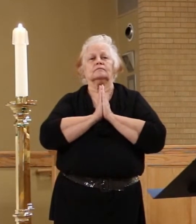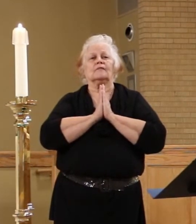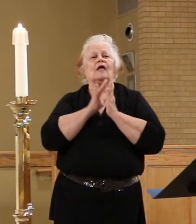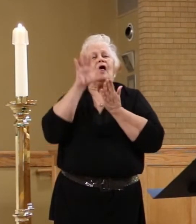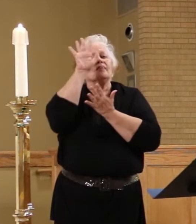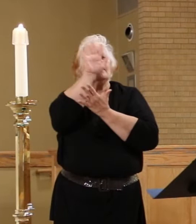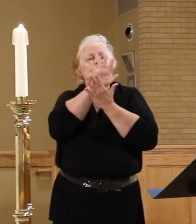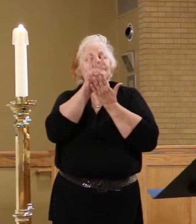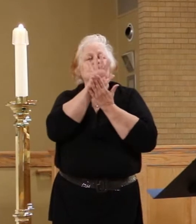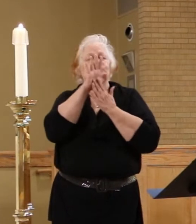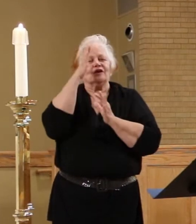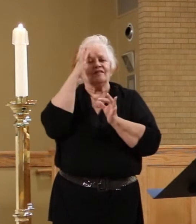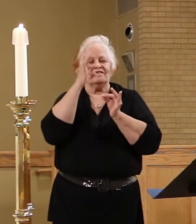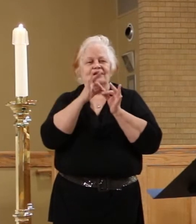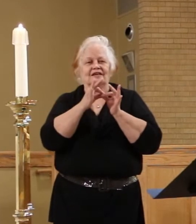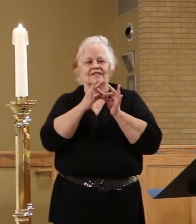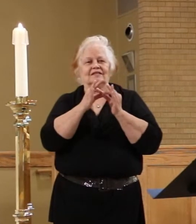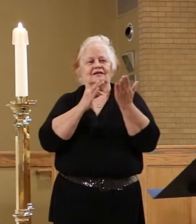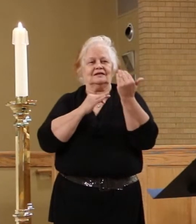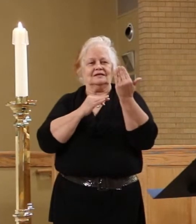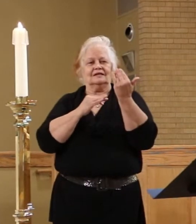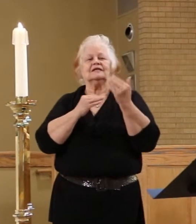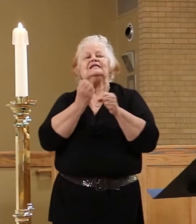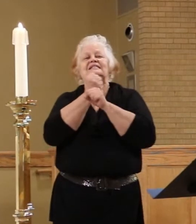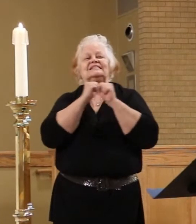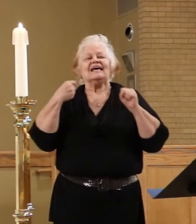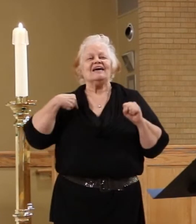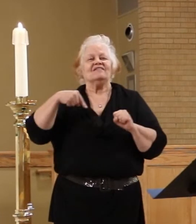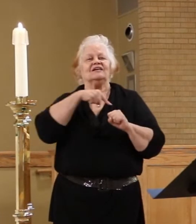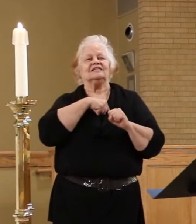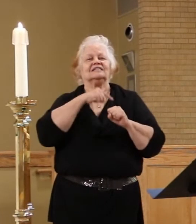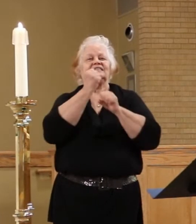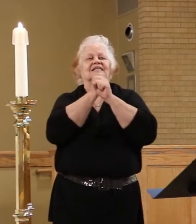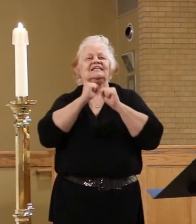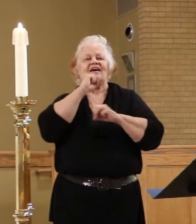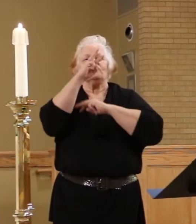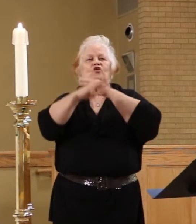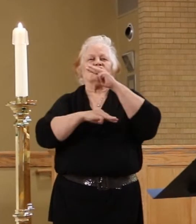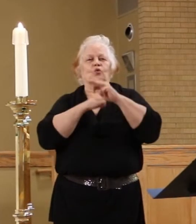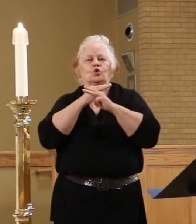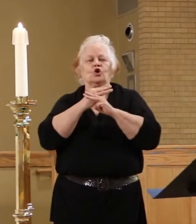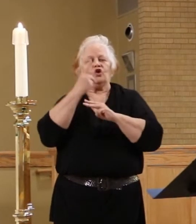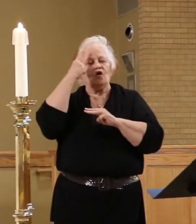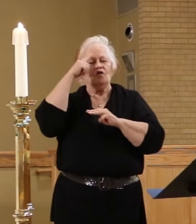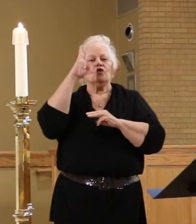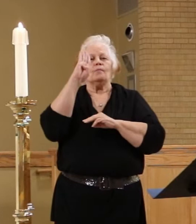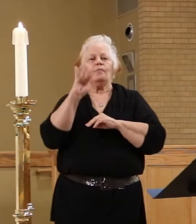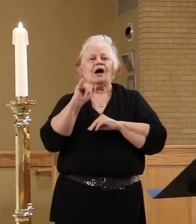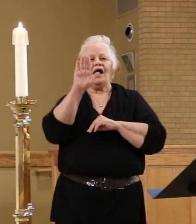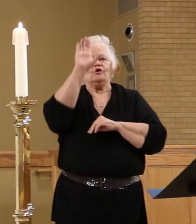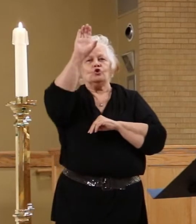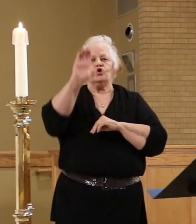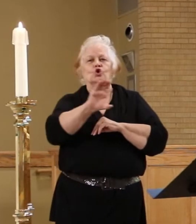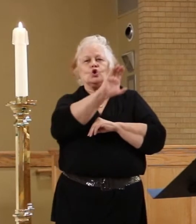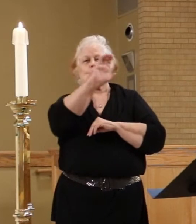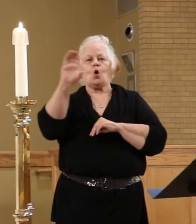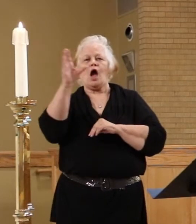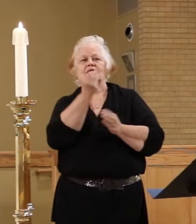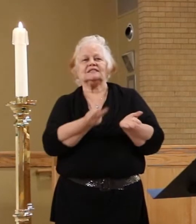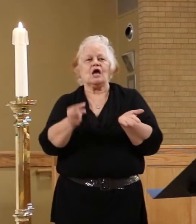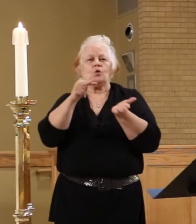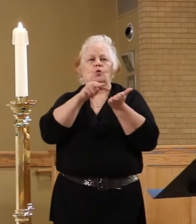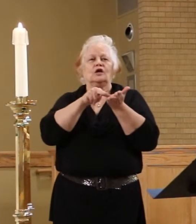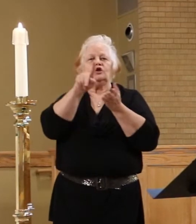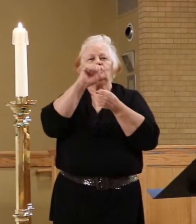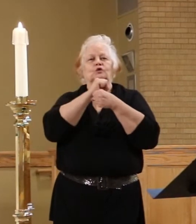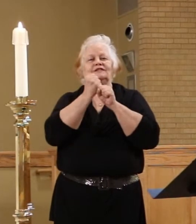The mystery of faith. Save us, Savior of the world, for by your cross and resurrection you